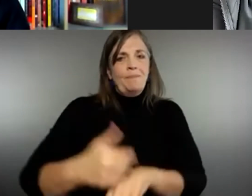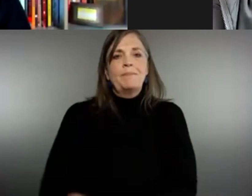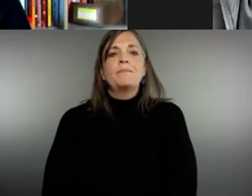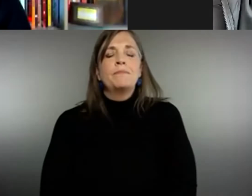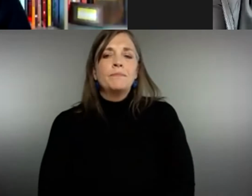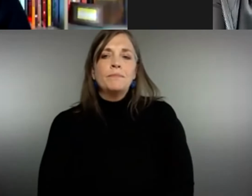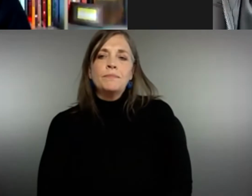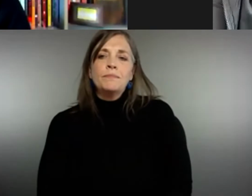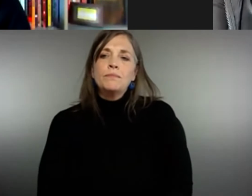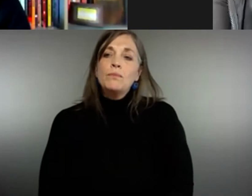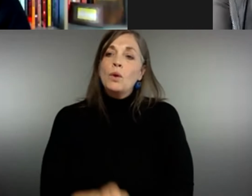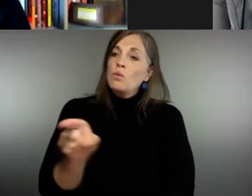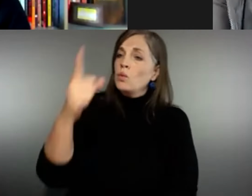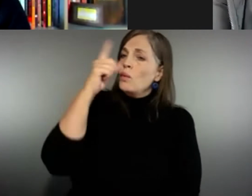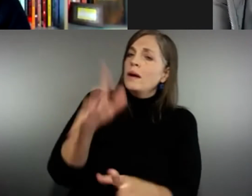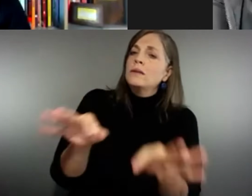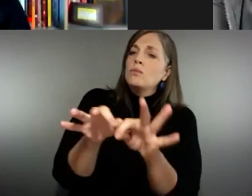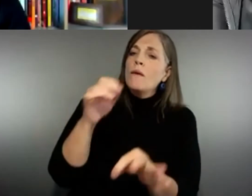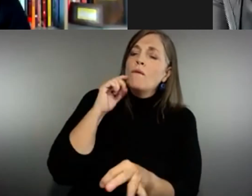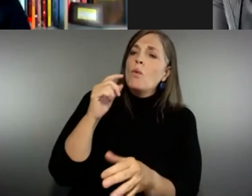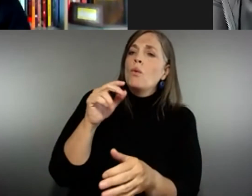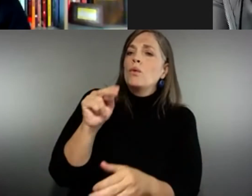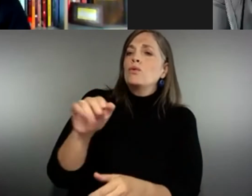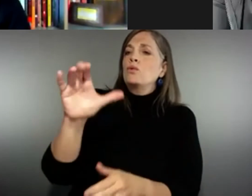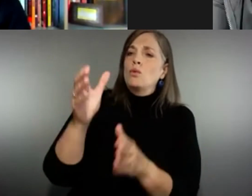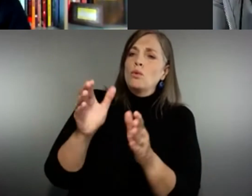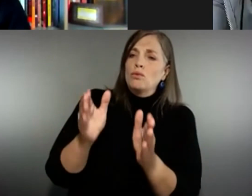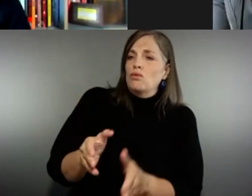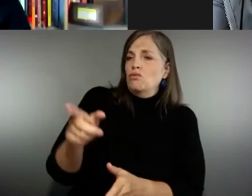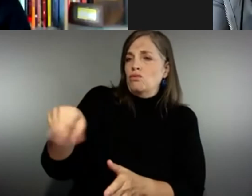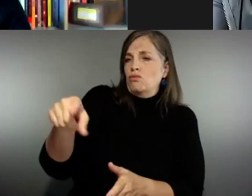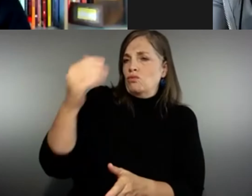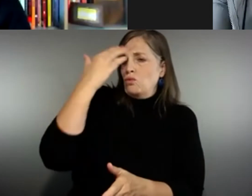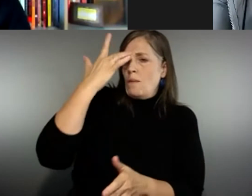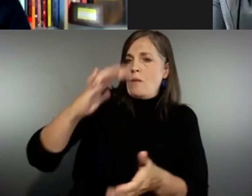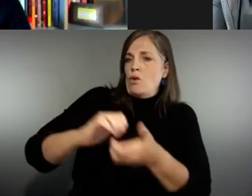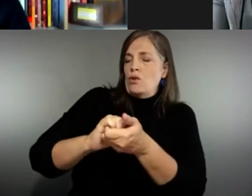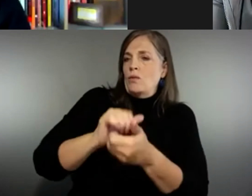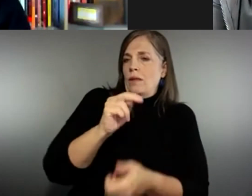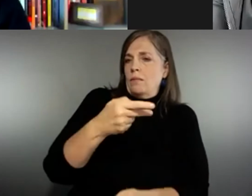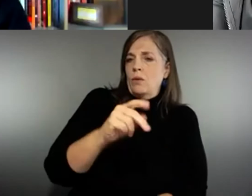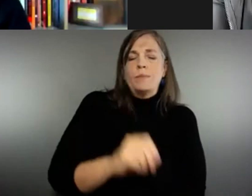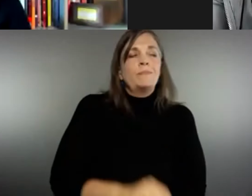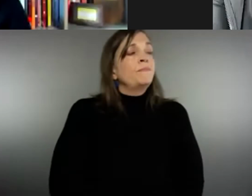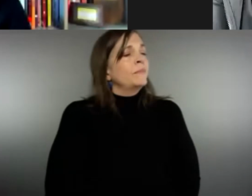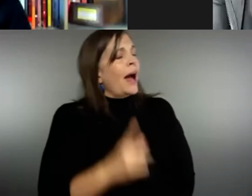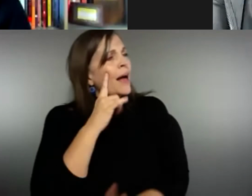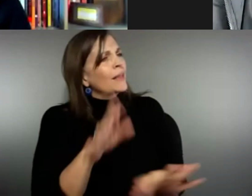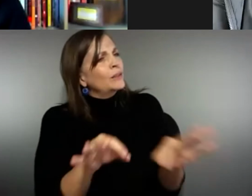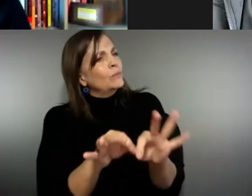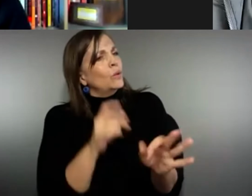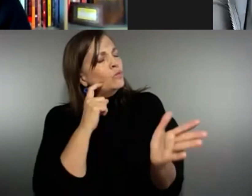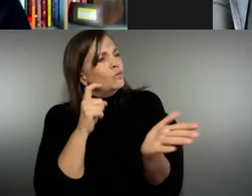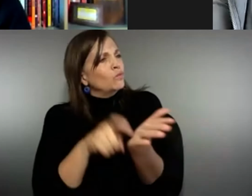i mean i you know i think it's important to recognize that um you know a lot of there's a lot of